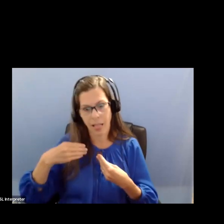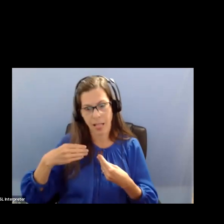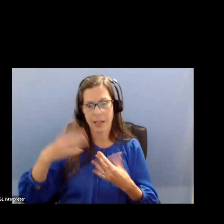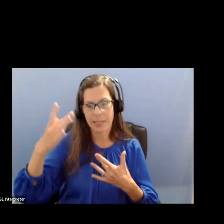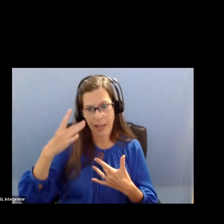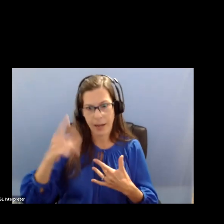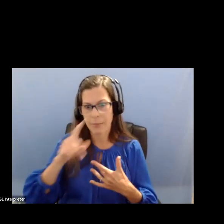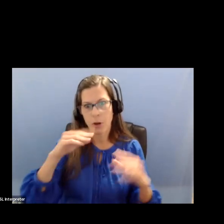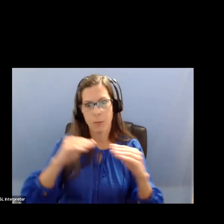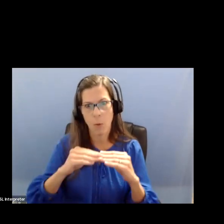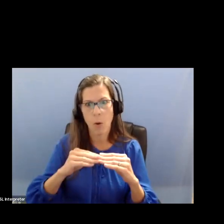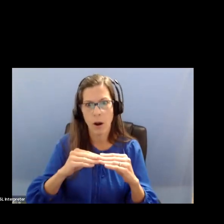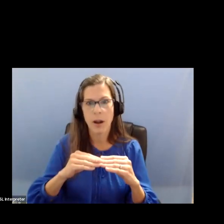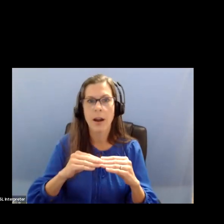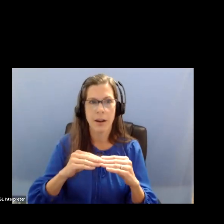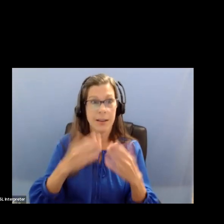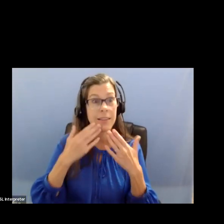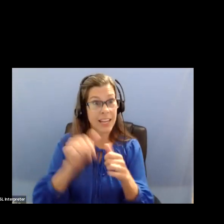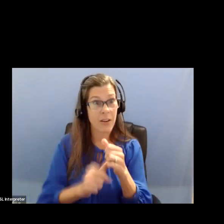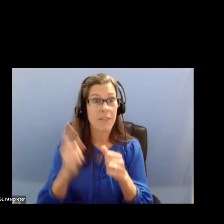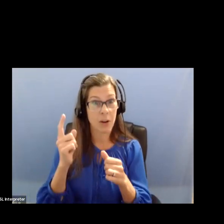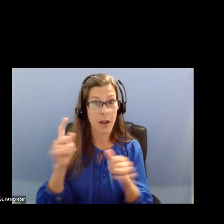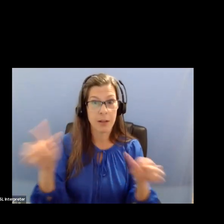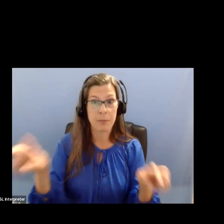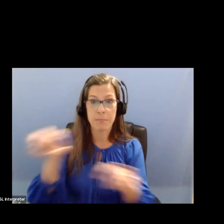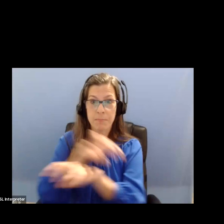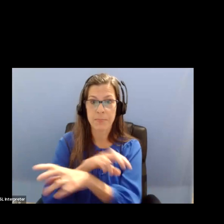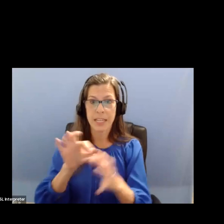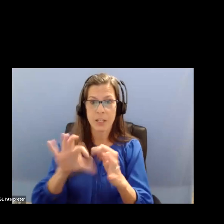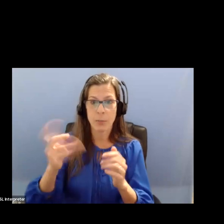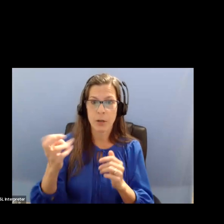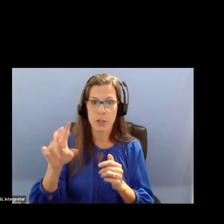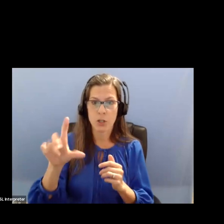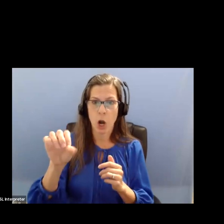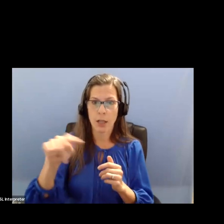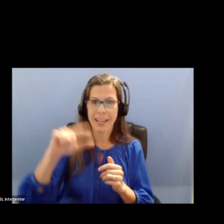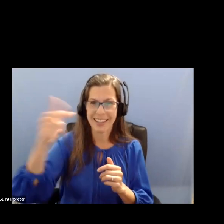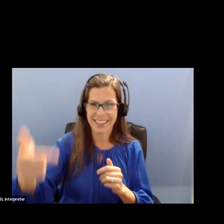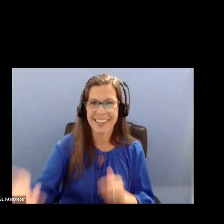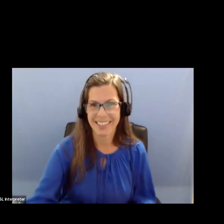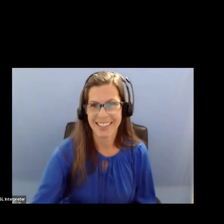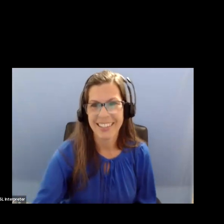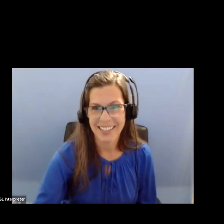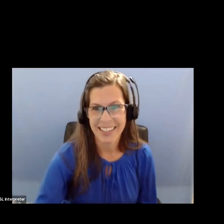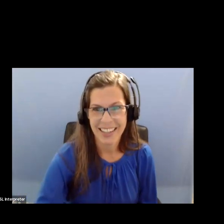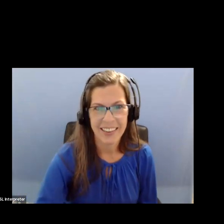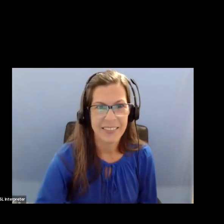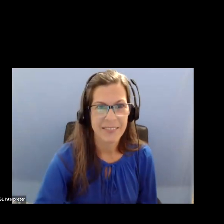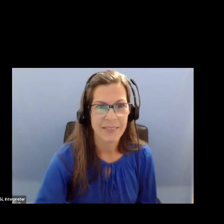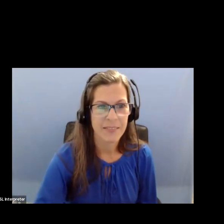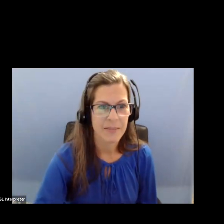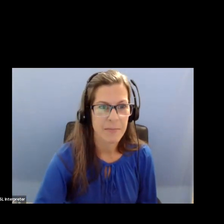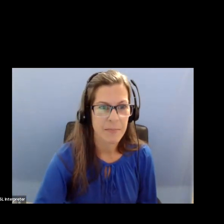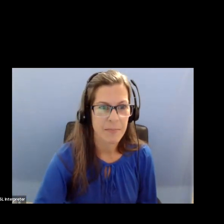ones ahead this year. Thank you everyone for that. And I did get another recommendation in the chat, an echo